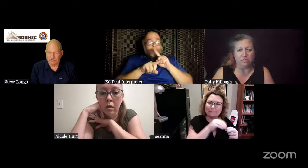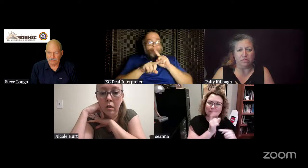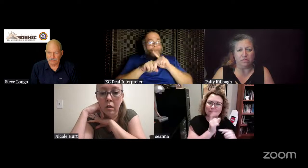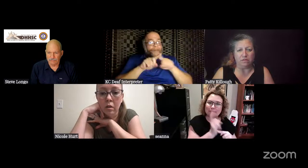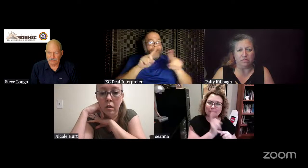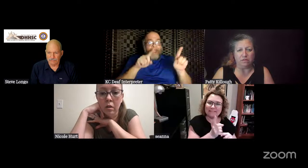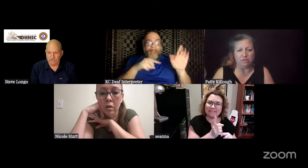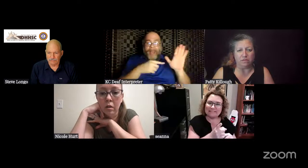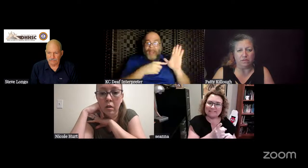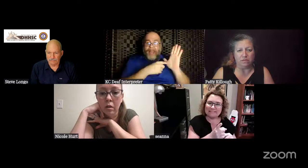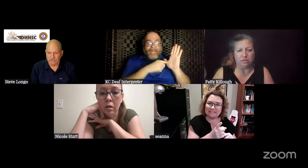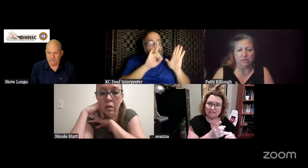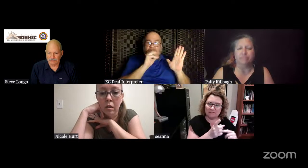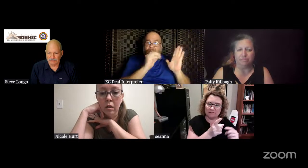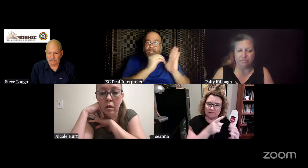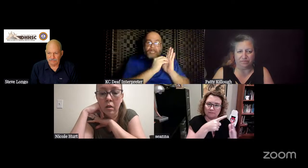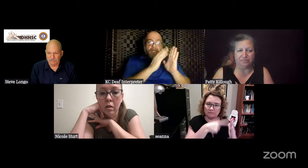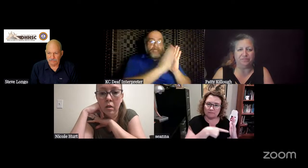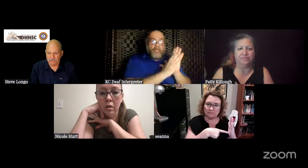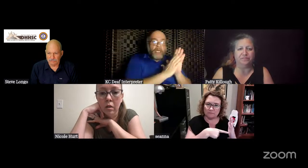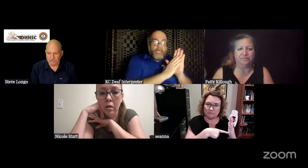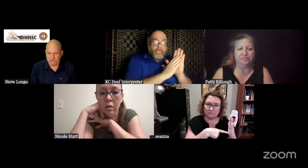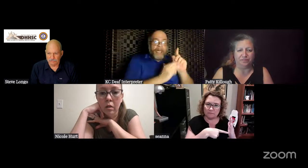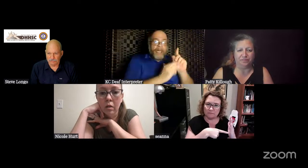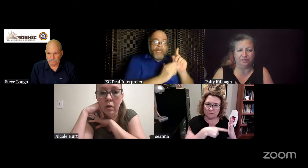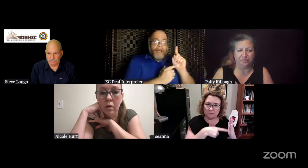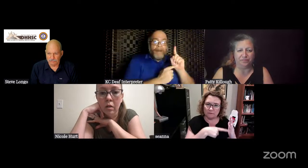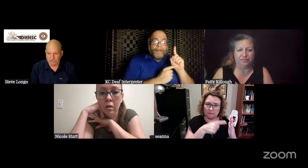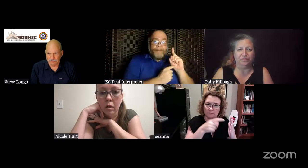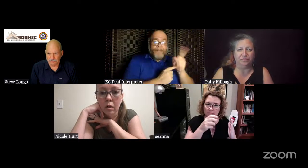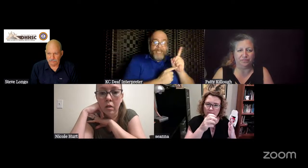vote it, but